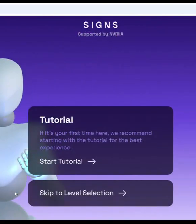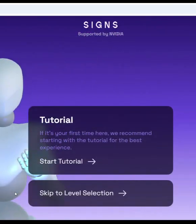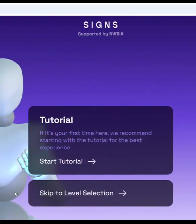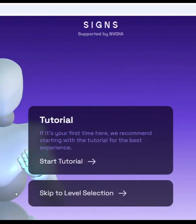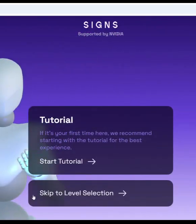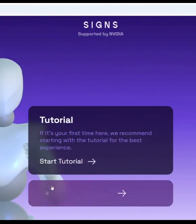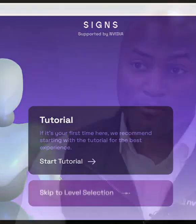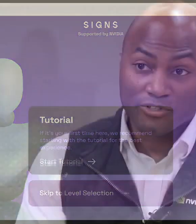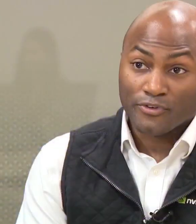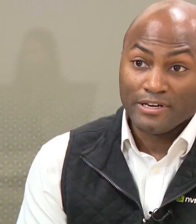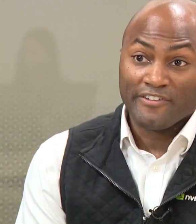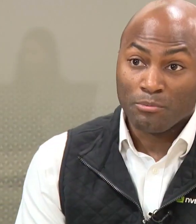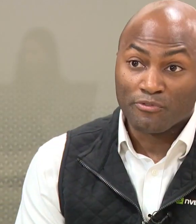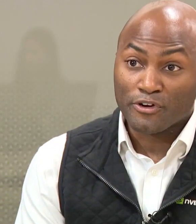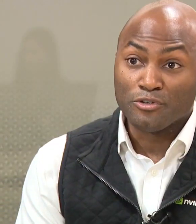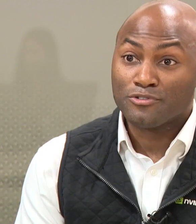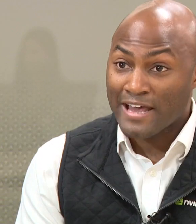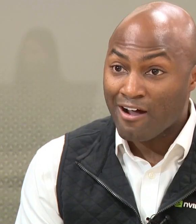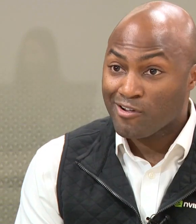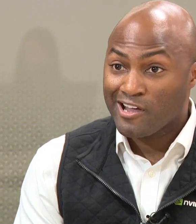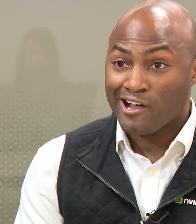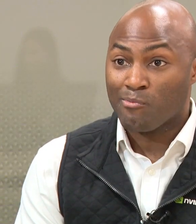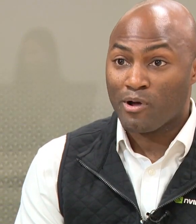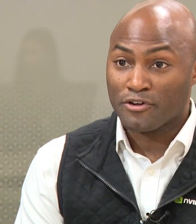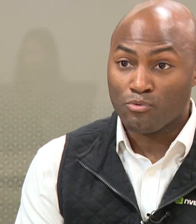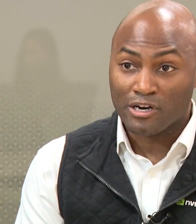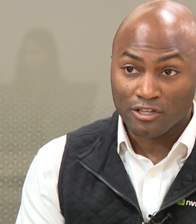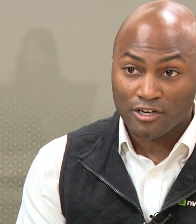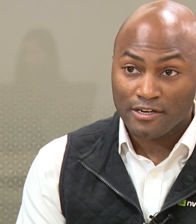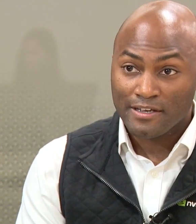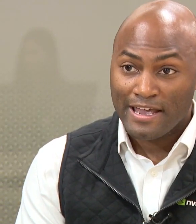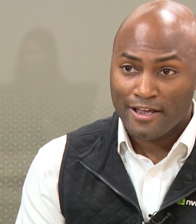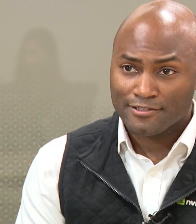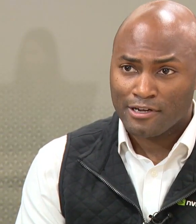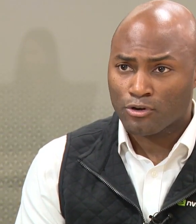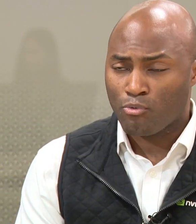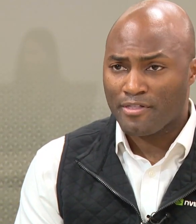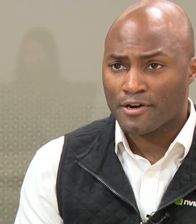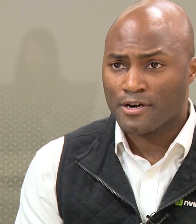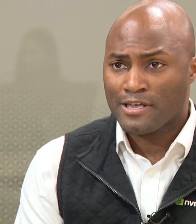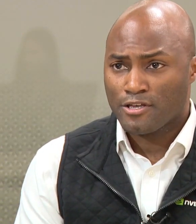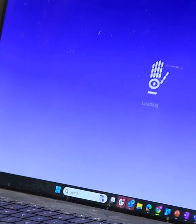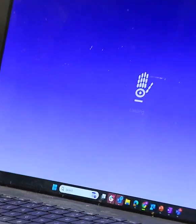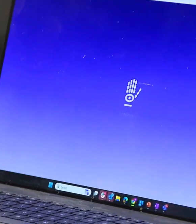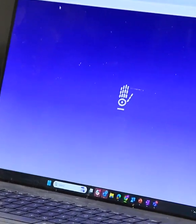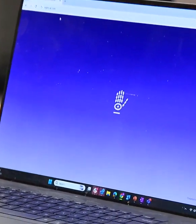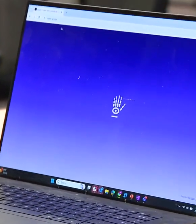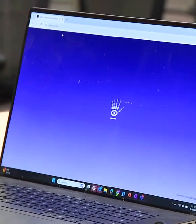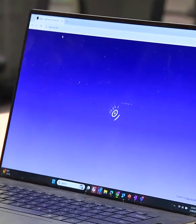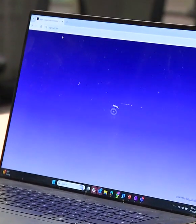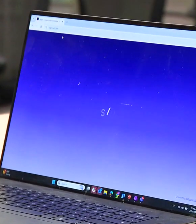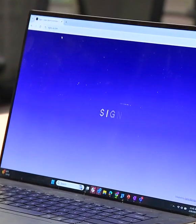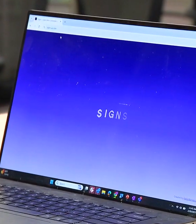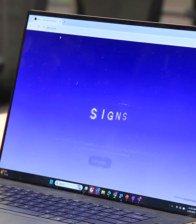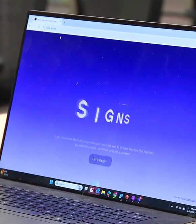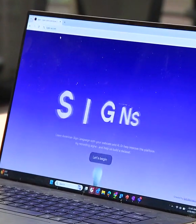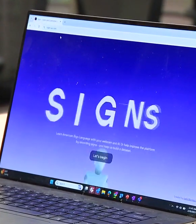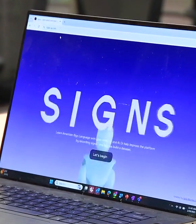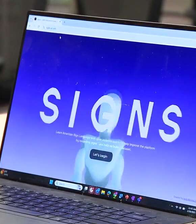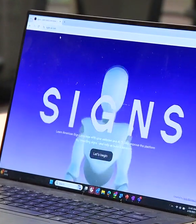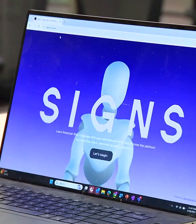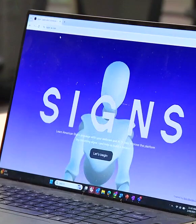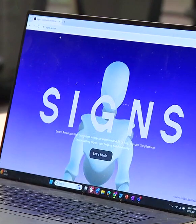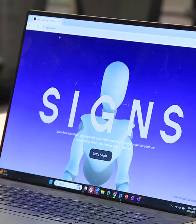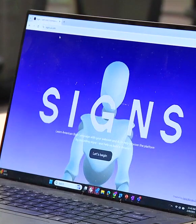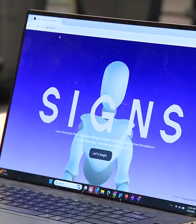evolves this platform is free and available for use now whether you want to learn ASL or whether you actually know ASL and want